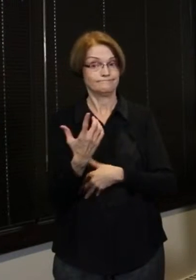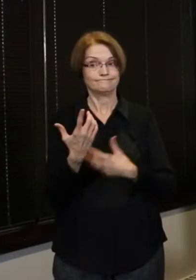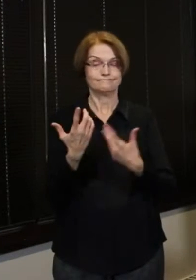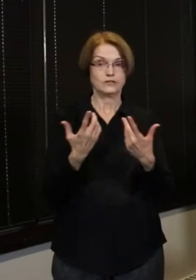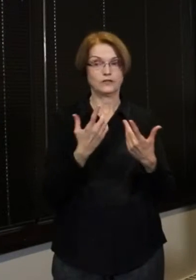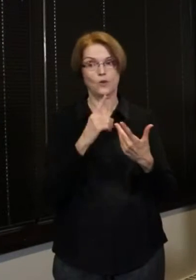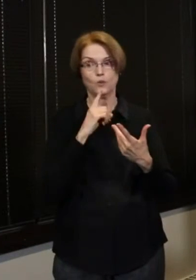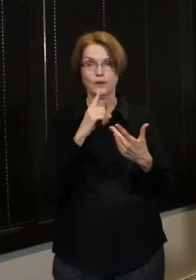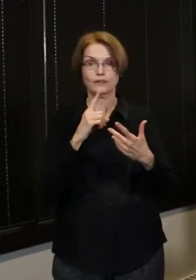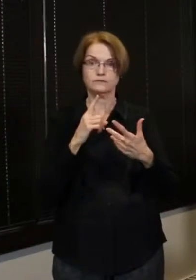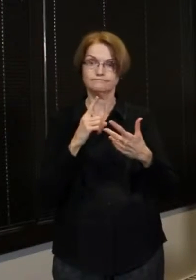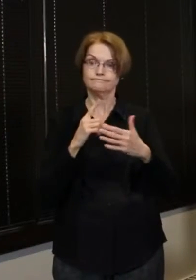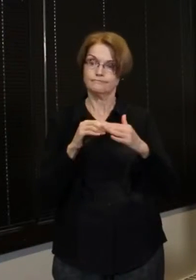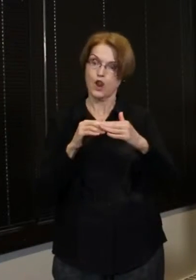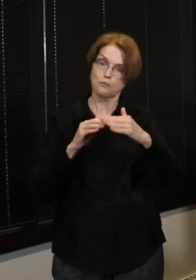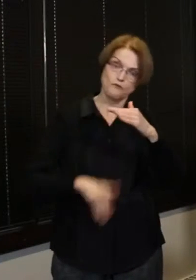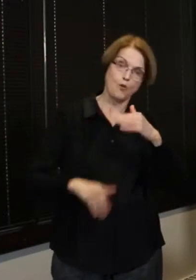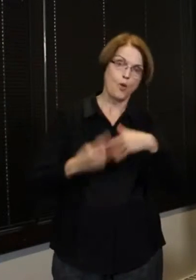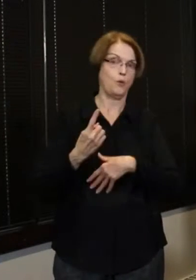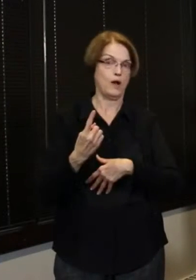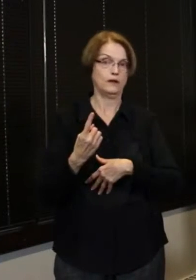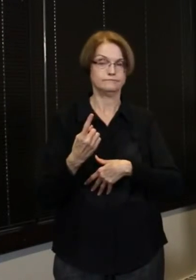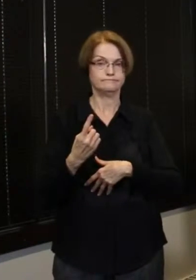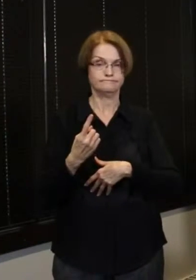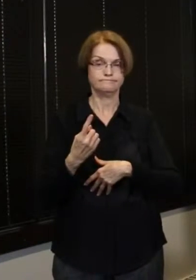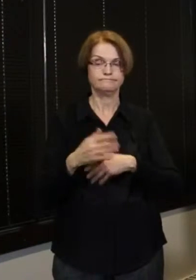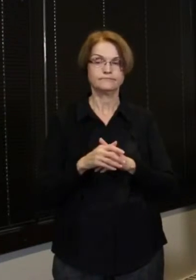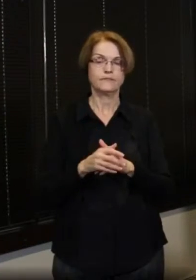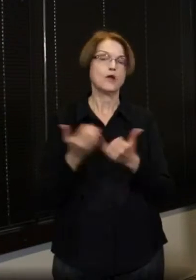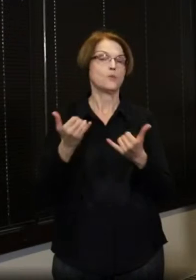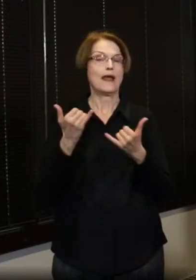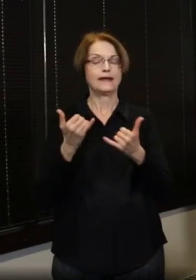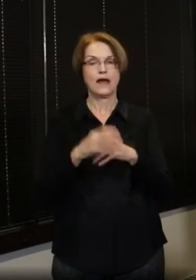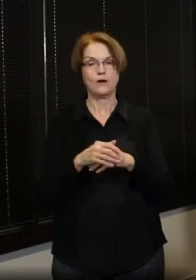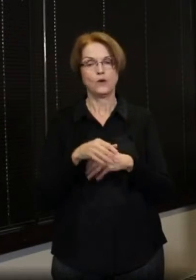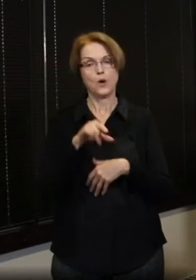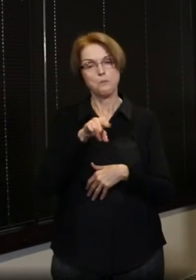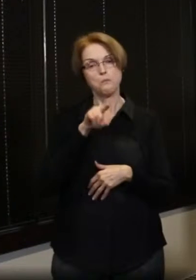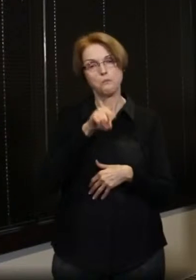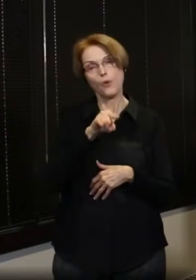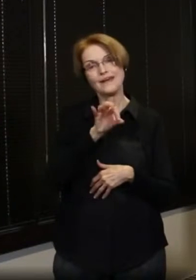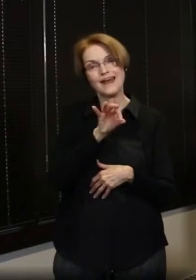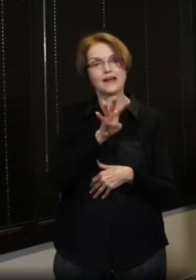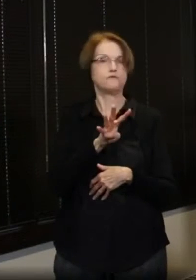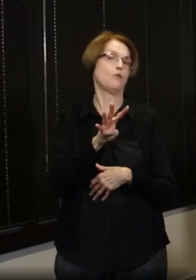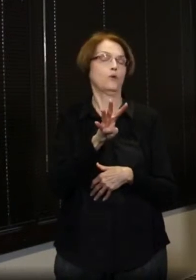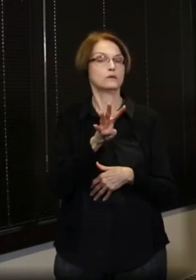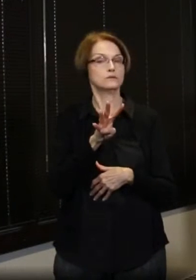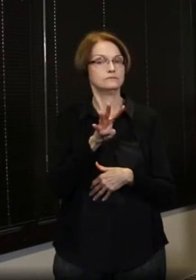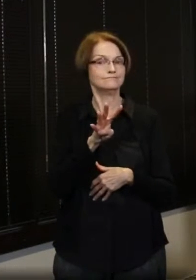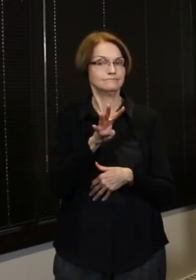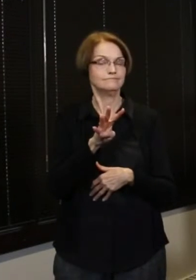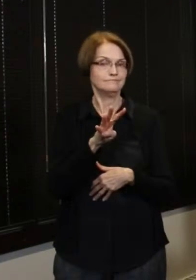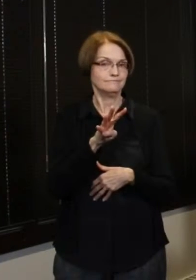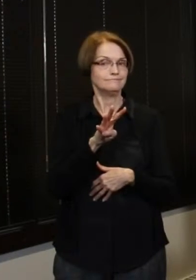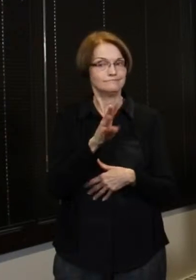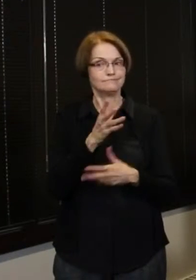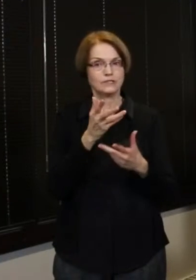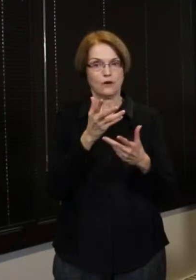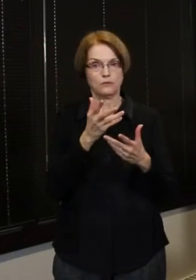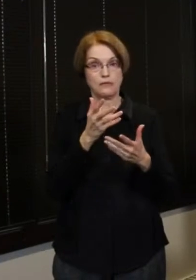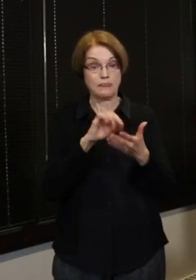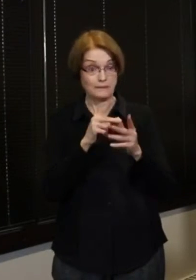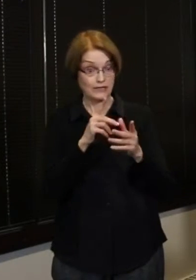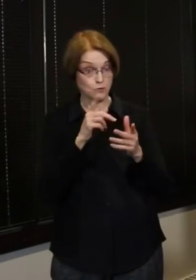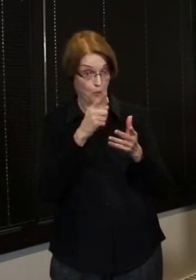keep it substantially below 1. Right now, we're reporting around a 0.94 across the metropolitan area. Now, remember, we